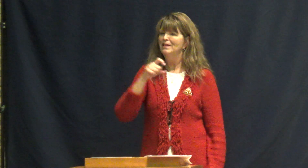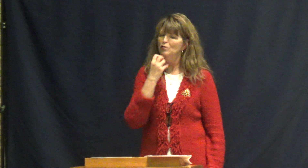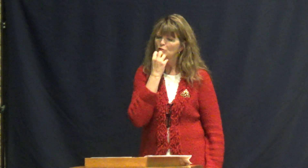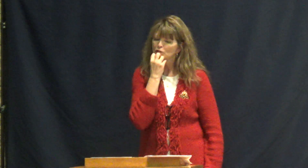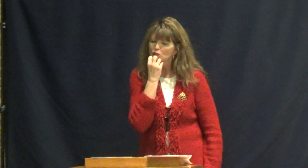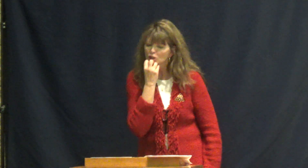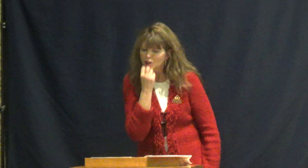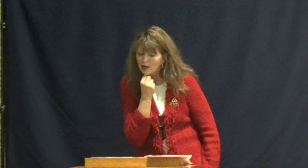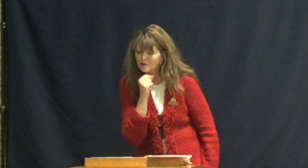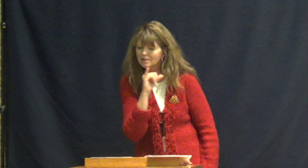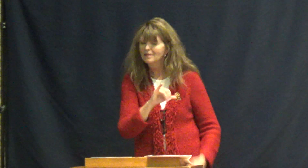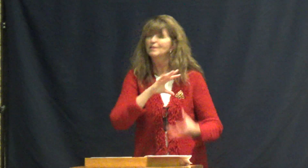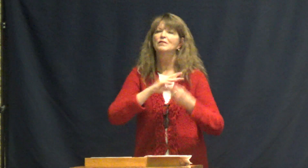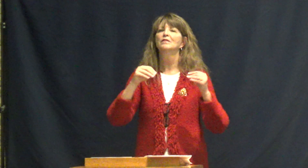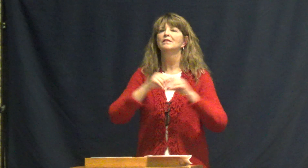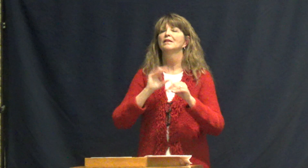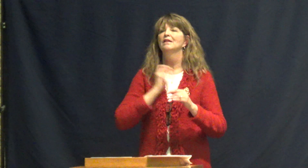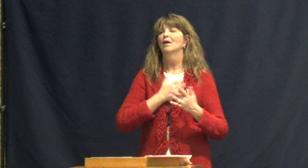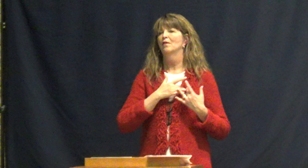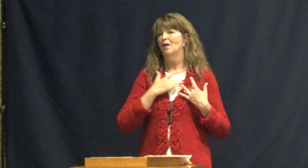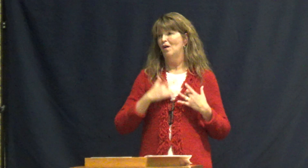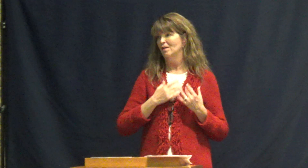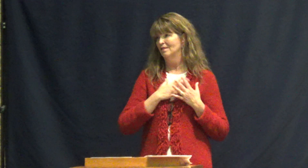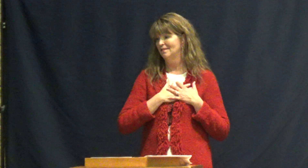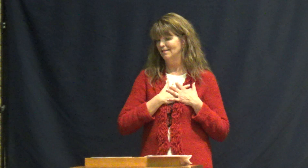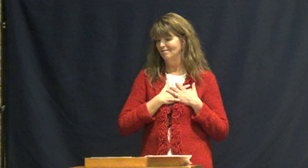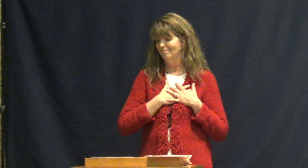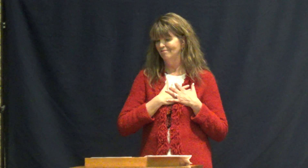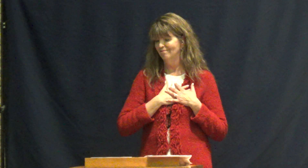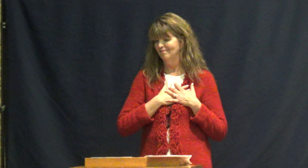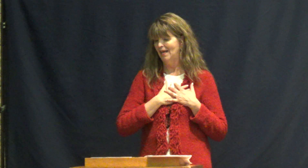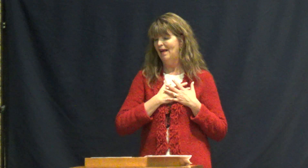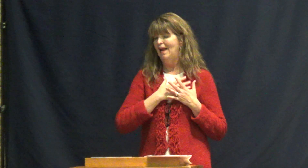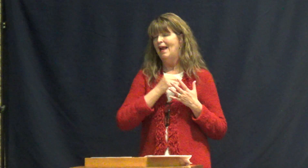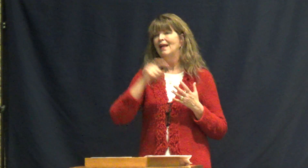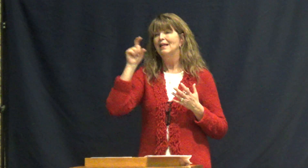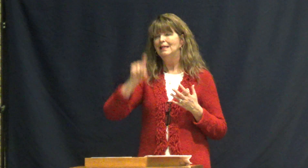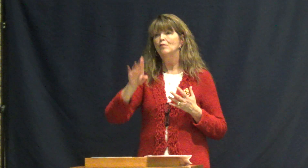Christ that is to be cherished in our hearts